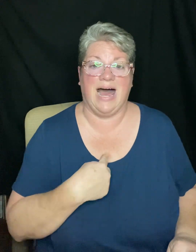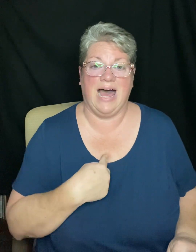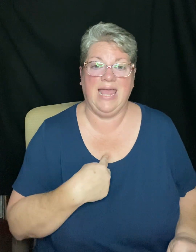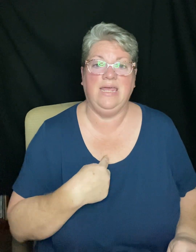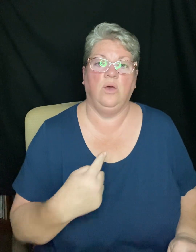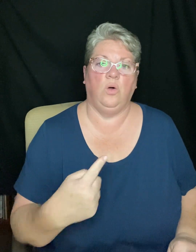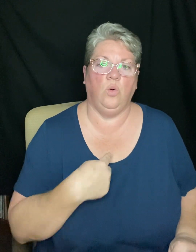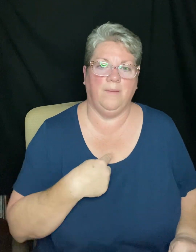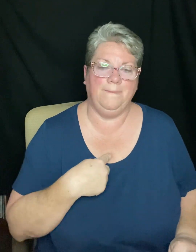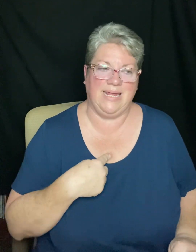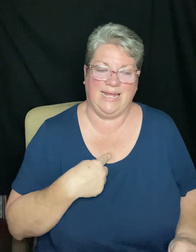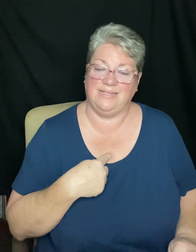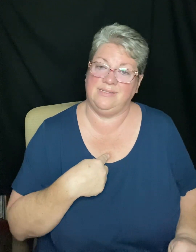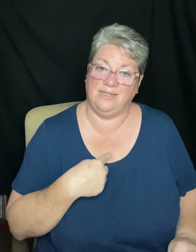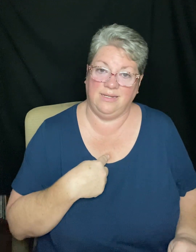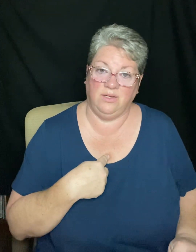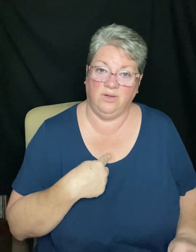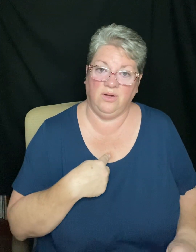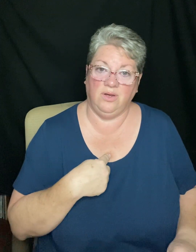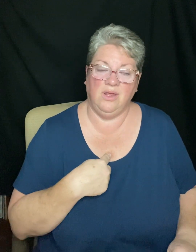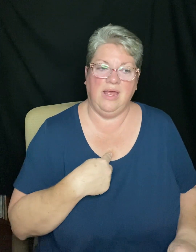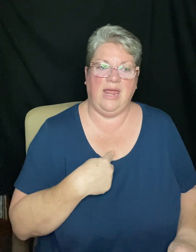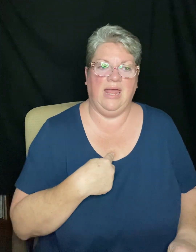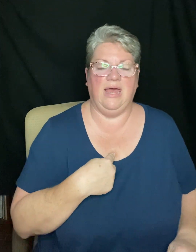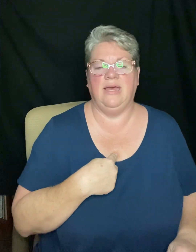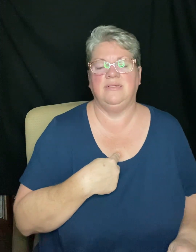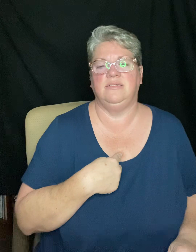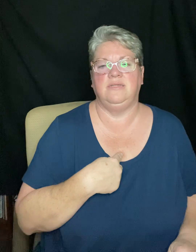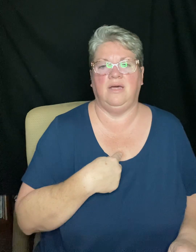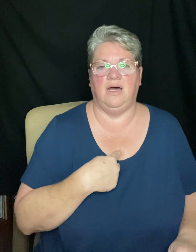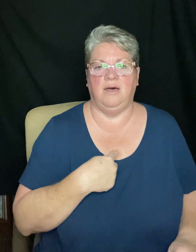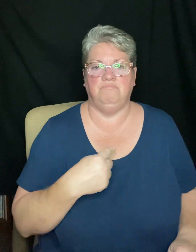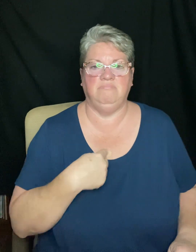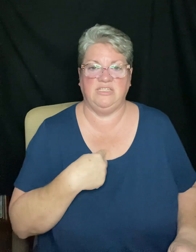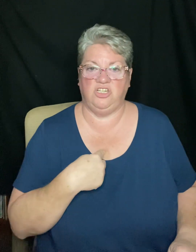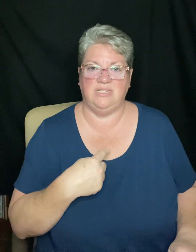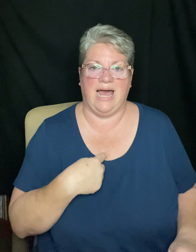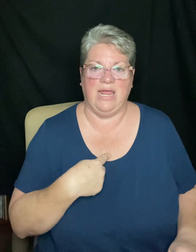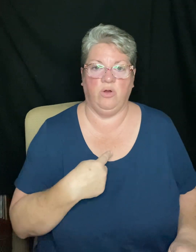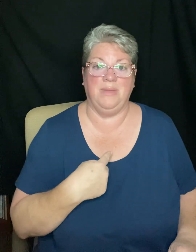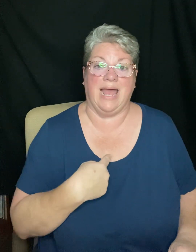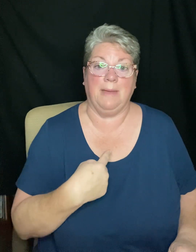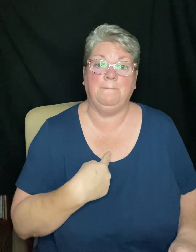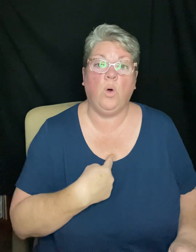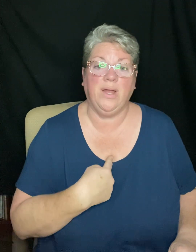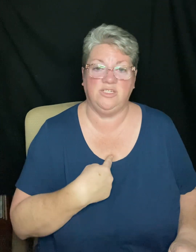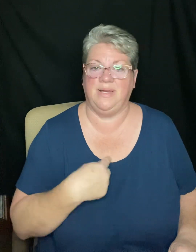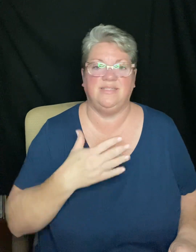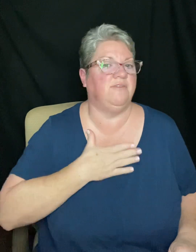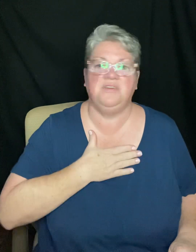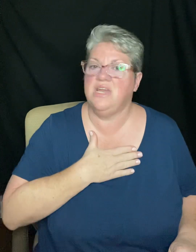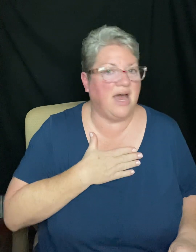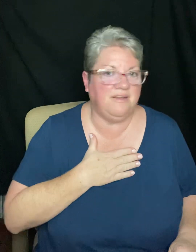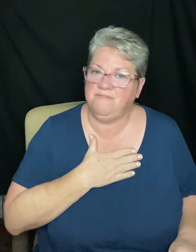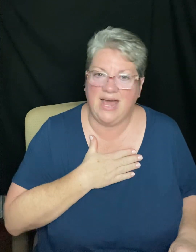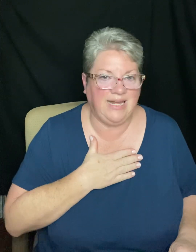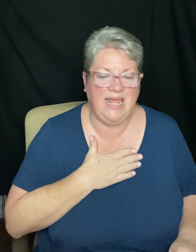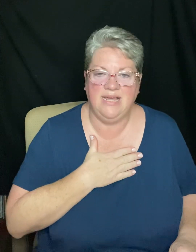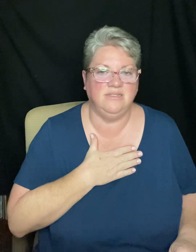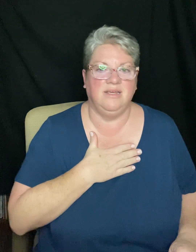I or me, it's singular and it's just I or me. I point to myself, not a flat hand,